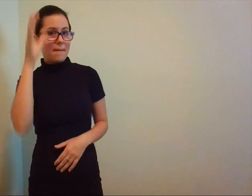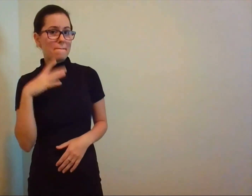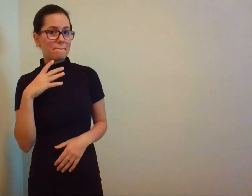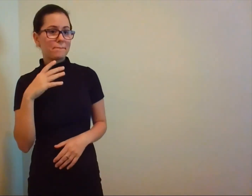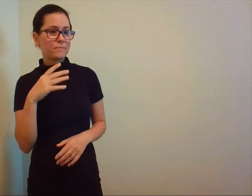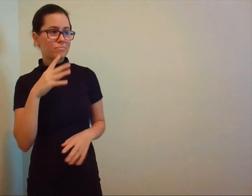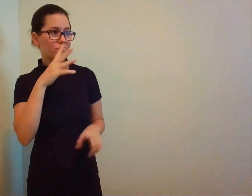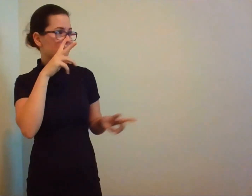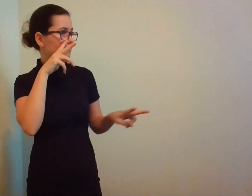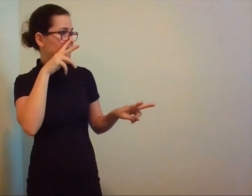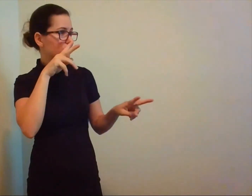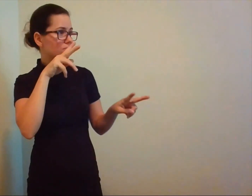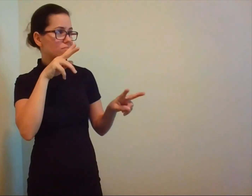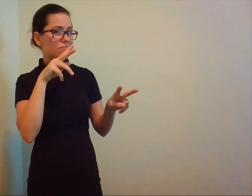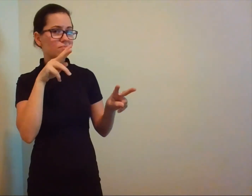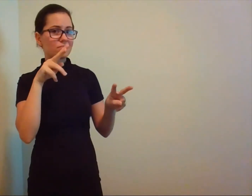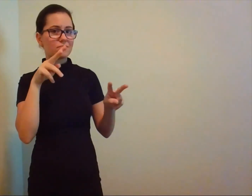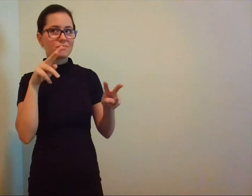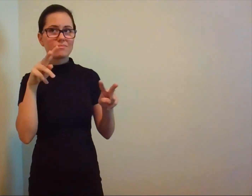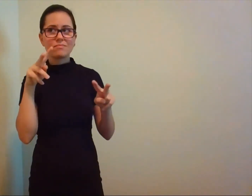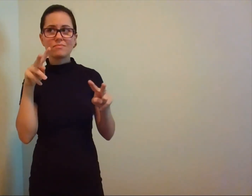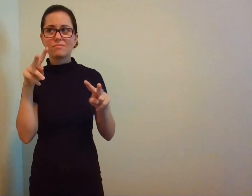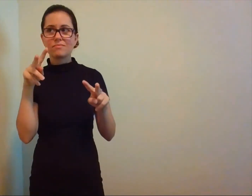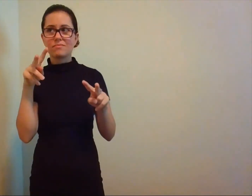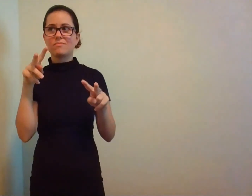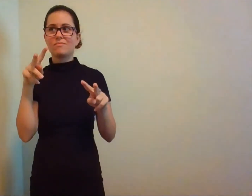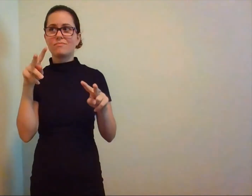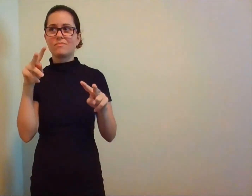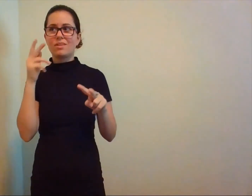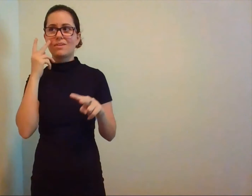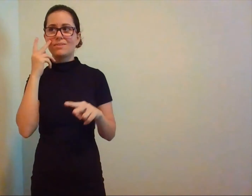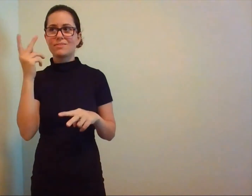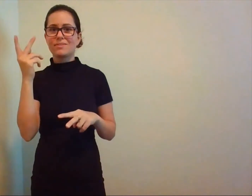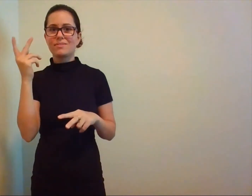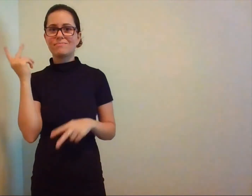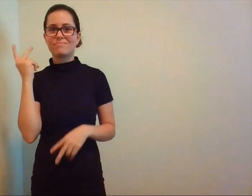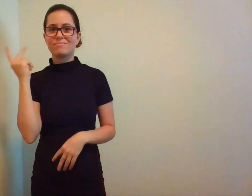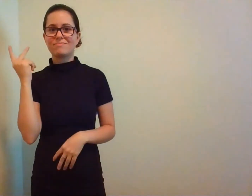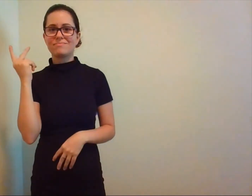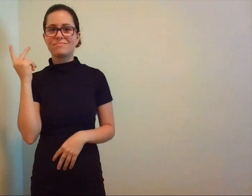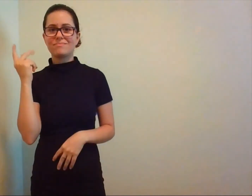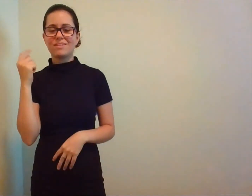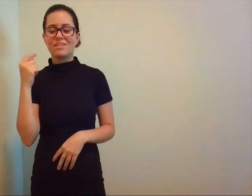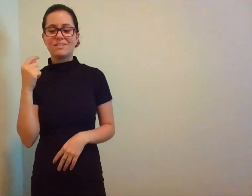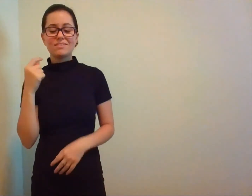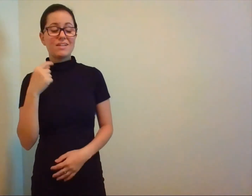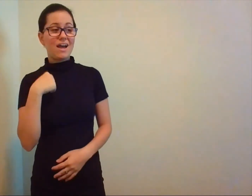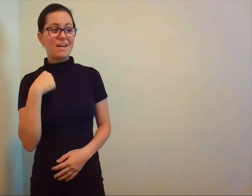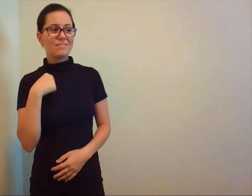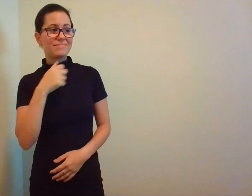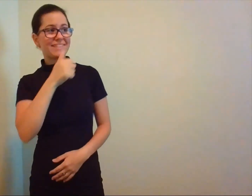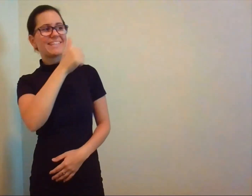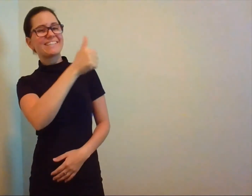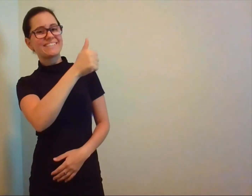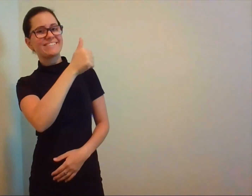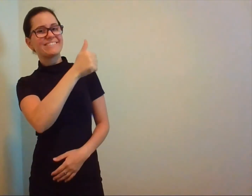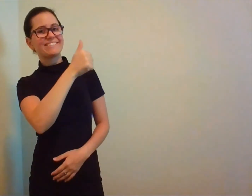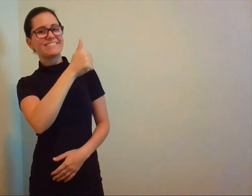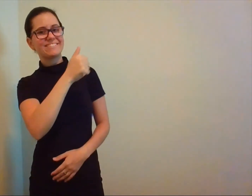give him the thumbs up. Yeah, gave him thumbs up. And then he didn't stare at me. He just kind of I could tell he saw me and then acted like he didn't.